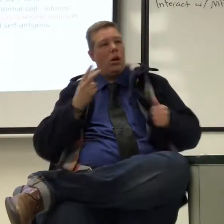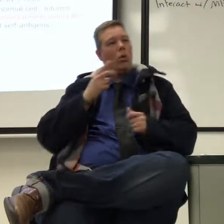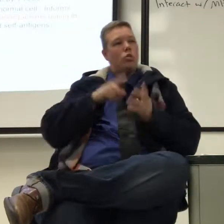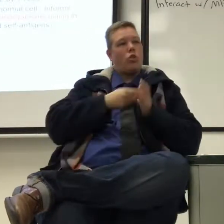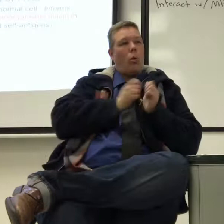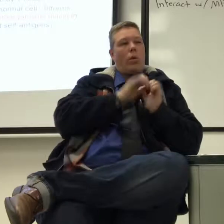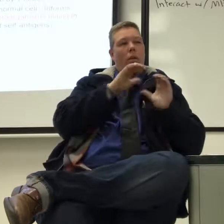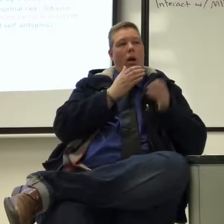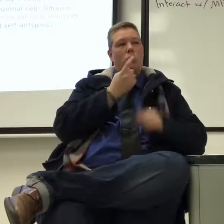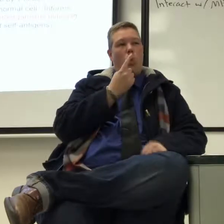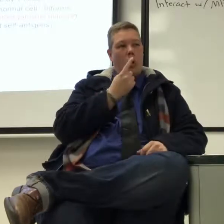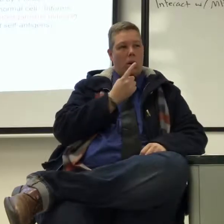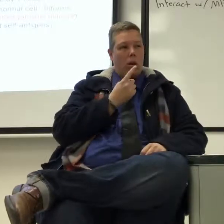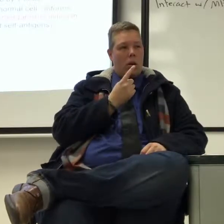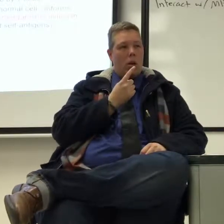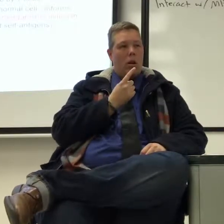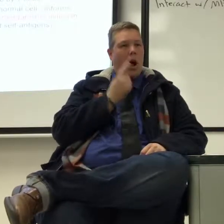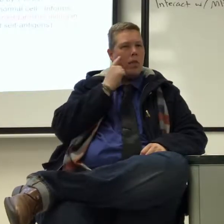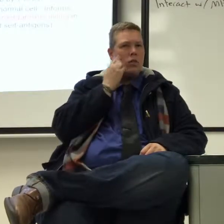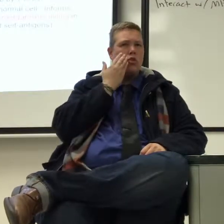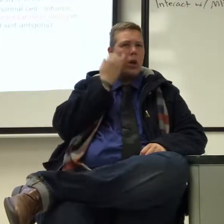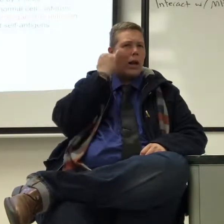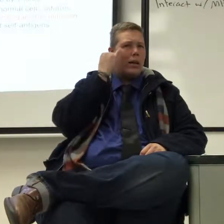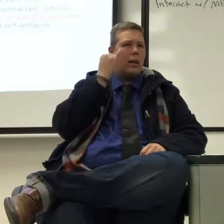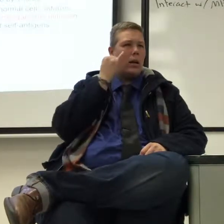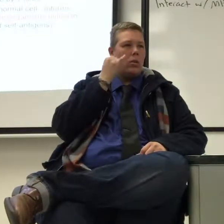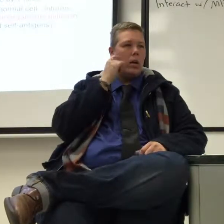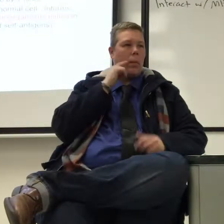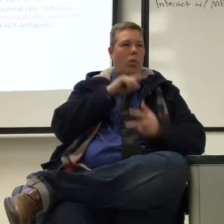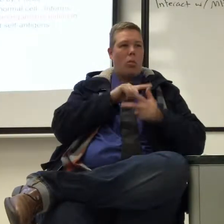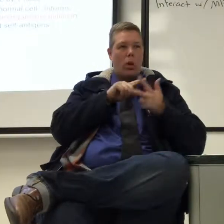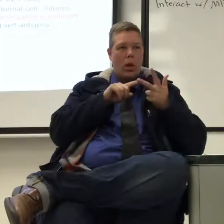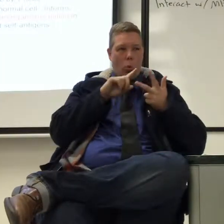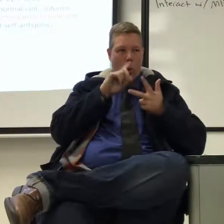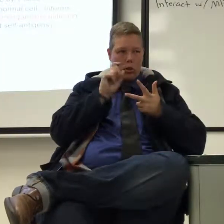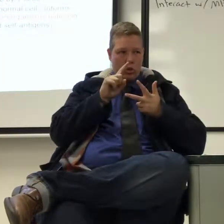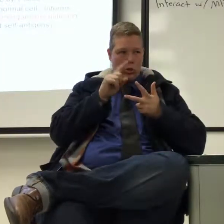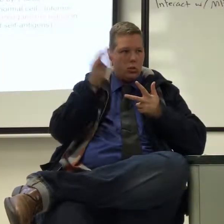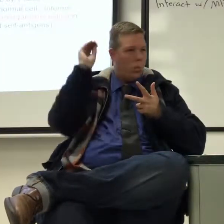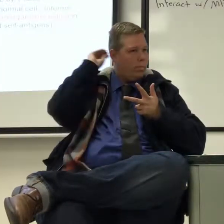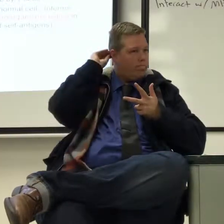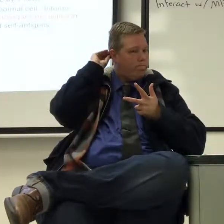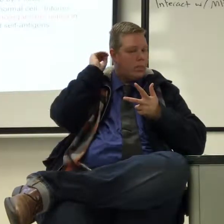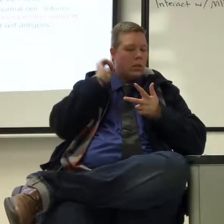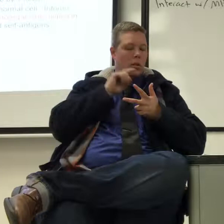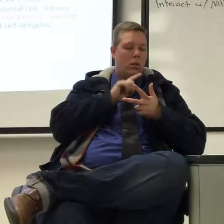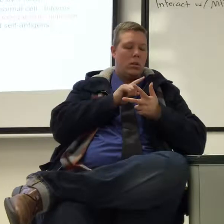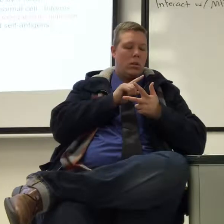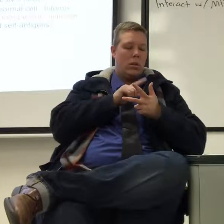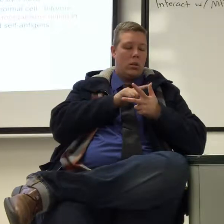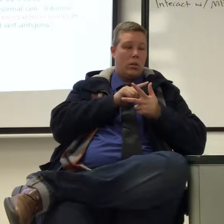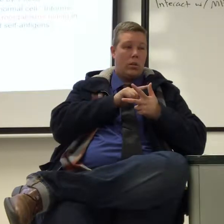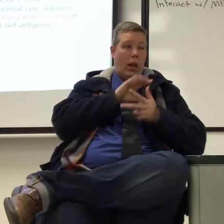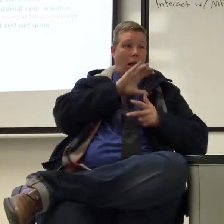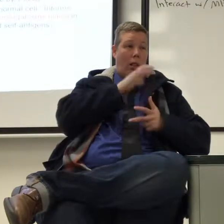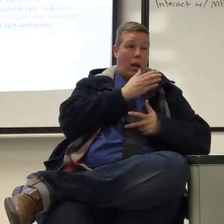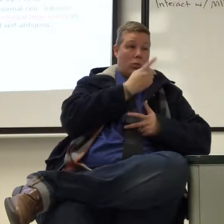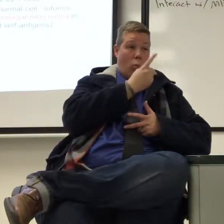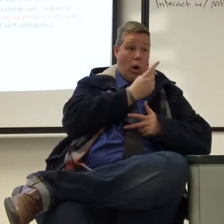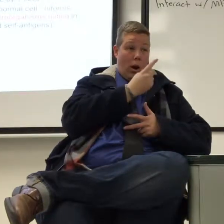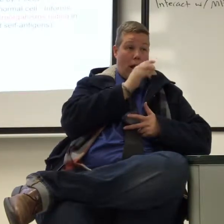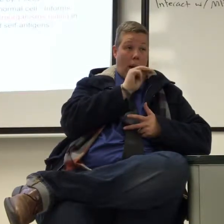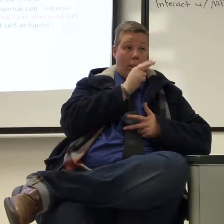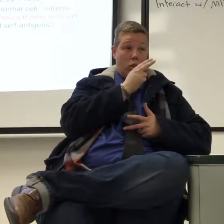Class 1. I think it's a good idea to keep these 3 questions in mind for each class. Class 1 MHC.